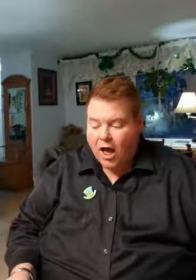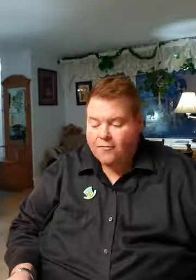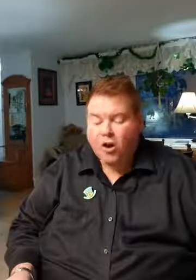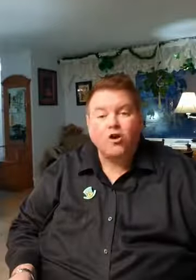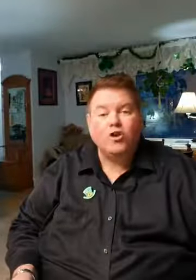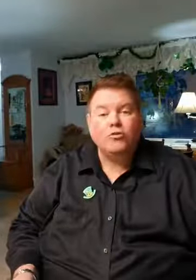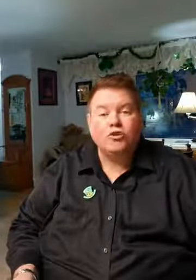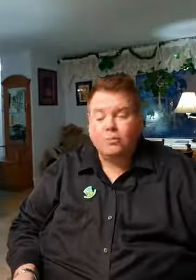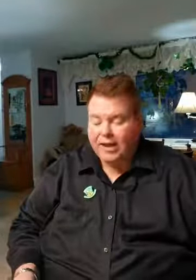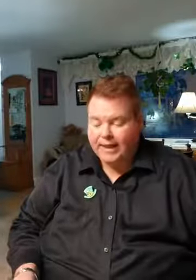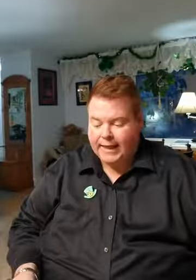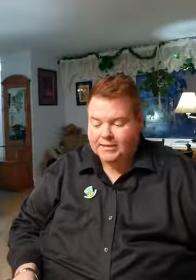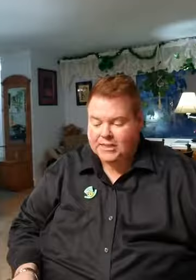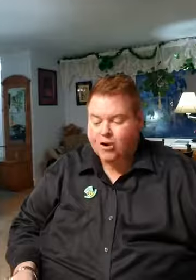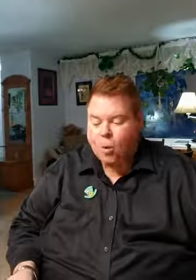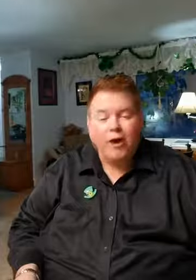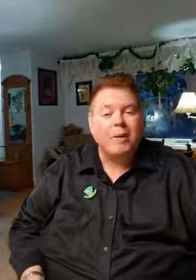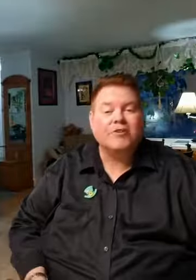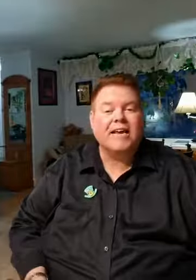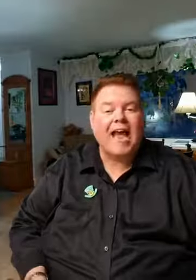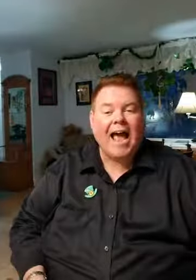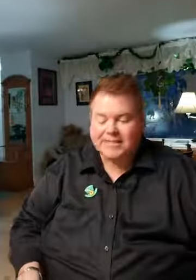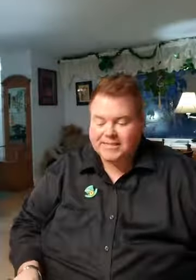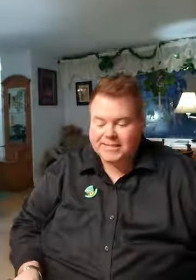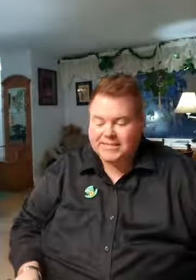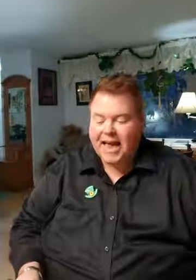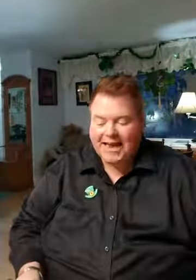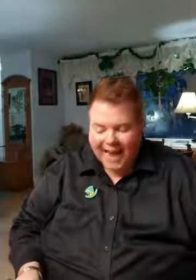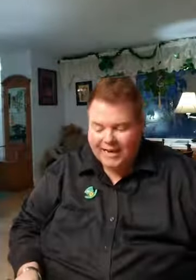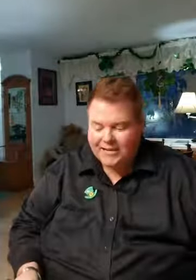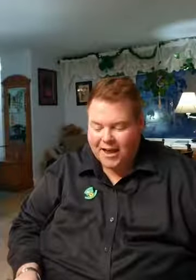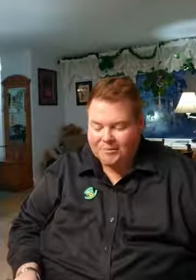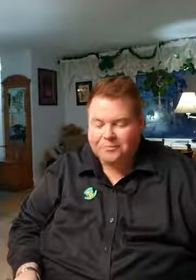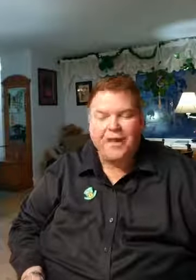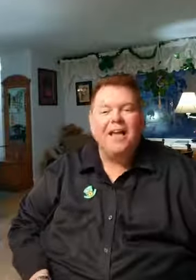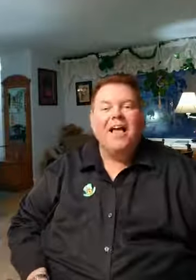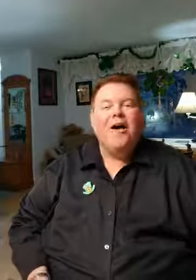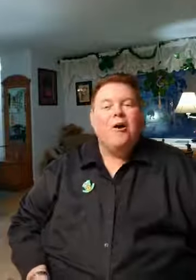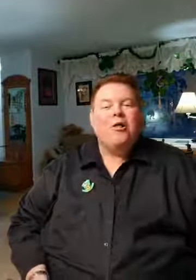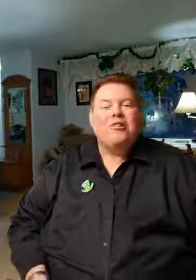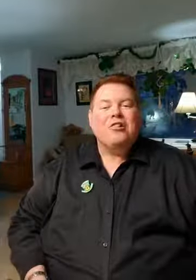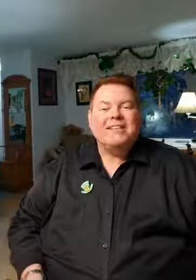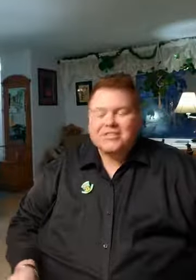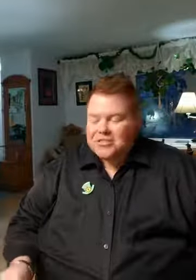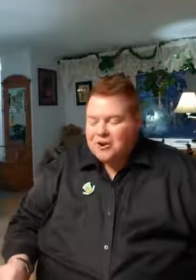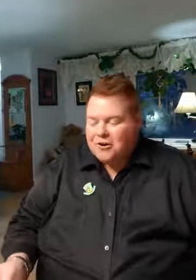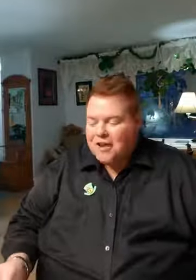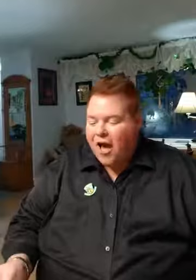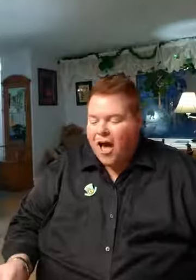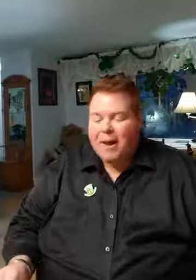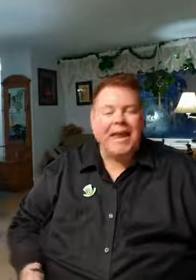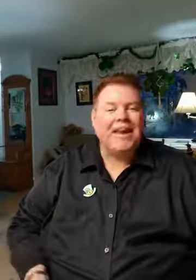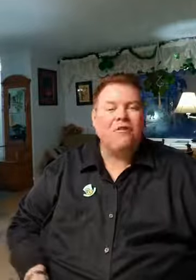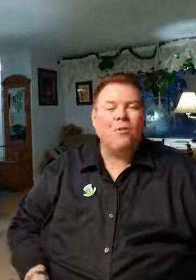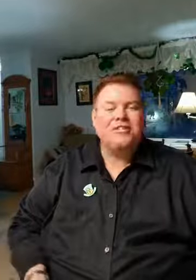on our YouTube playlist, and choir members can access these at any time. Let's start by getting our voices